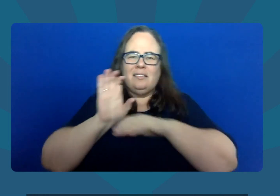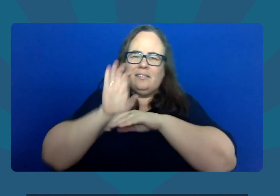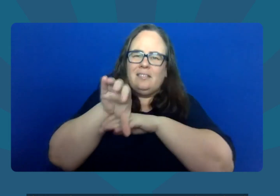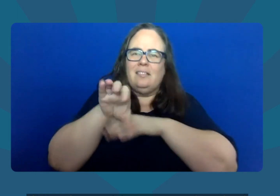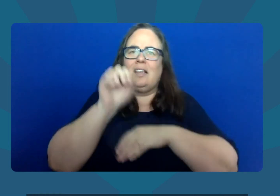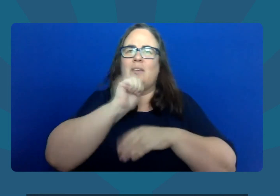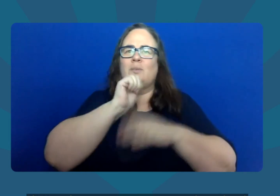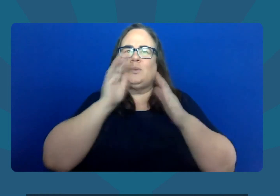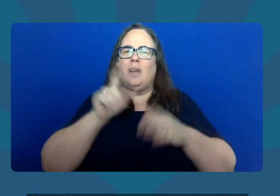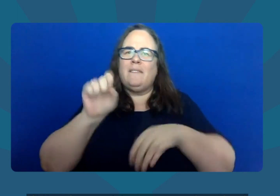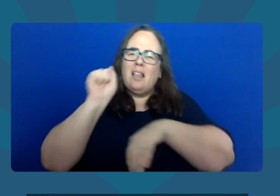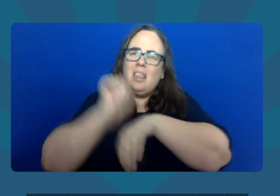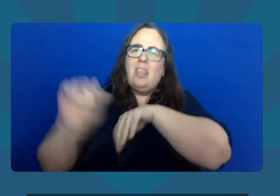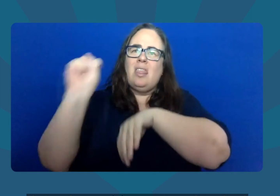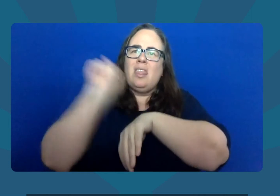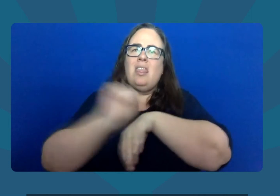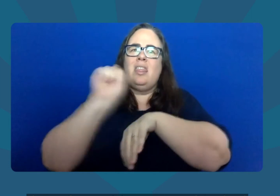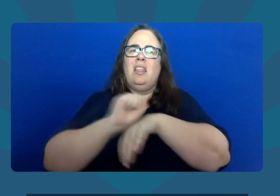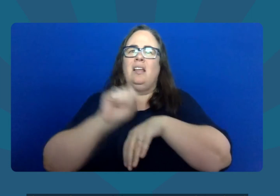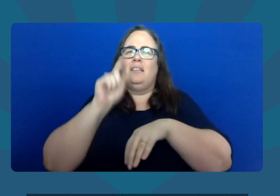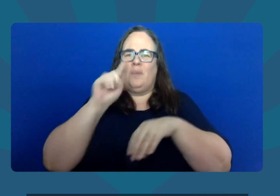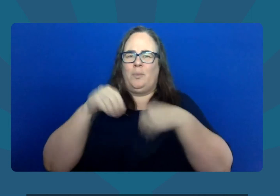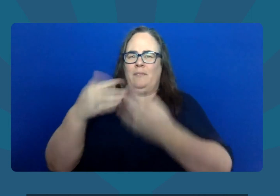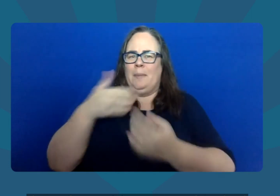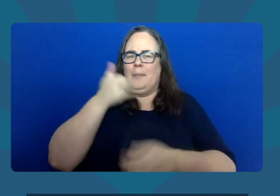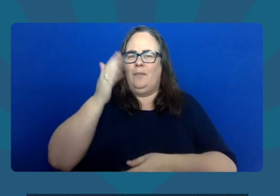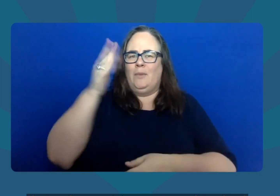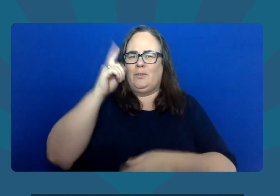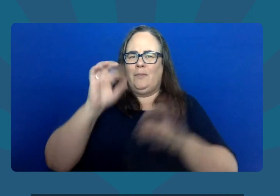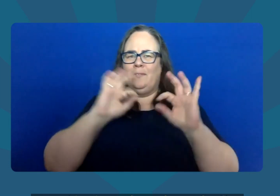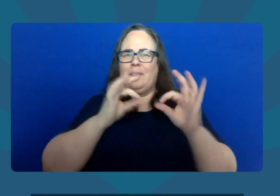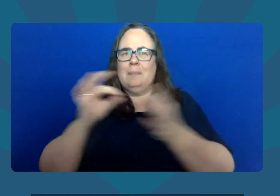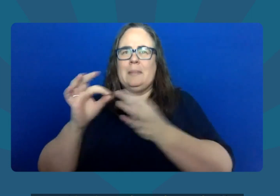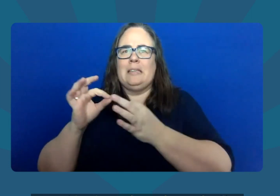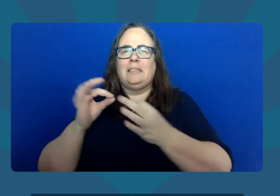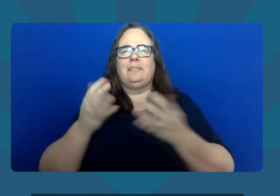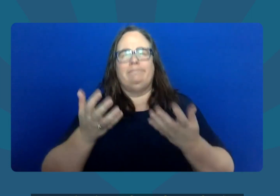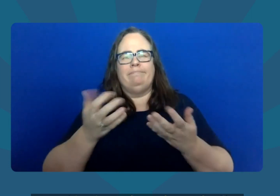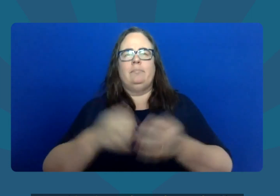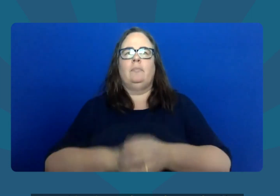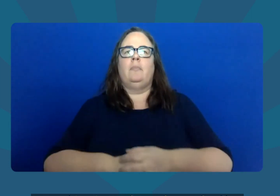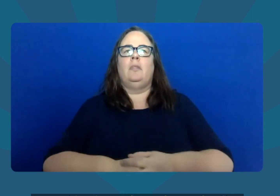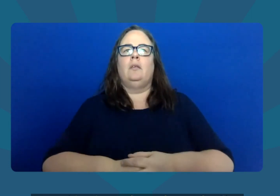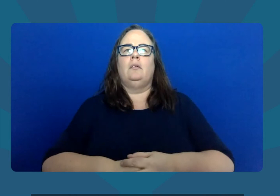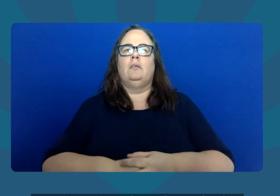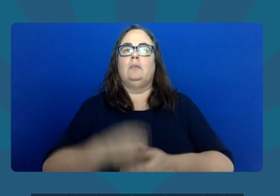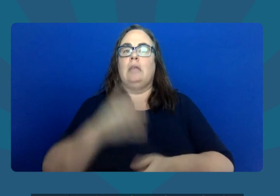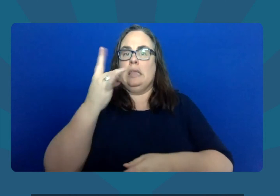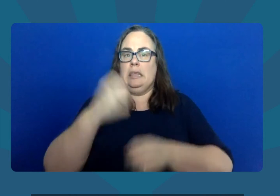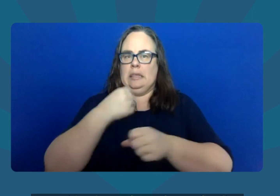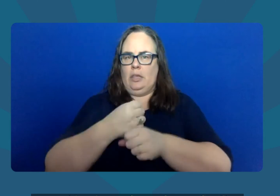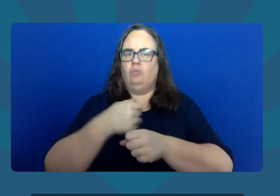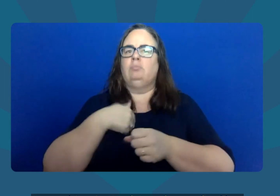inequalities that push many Arizonans to work too hard to provide a better future for our